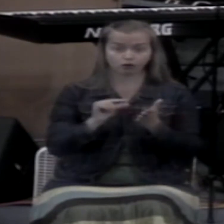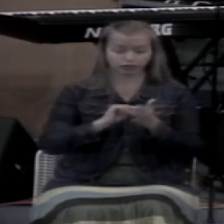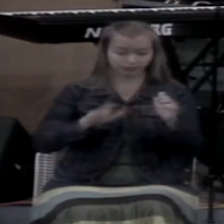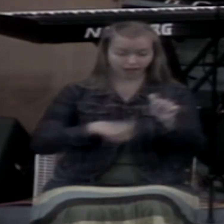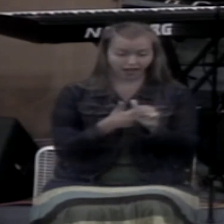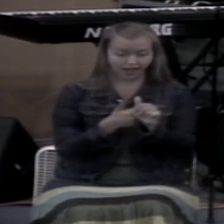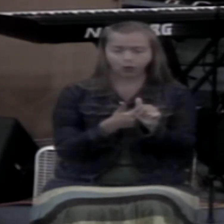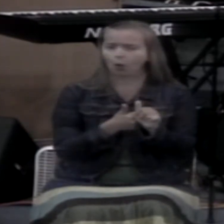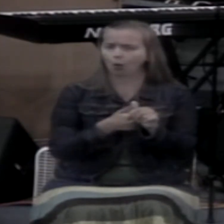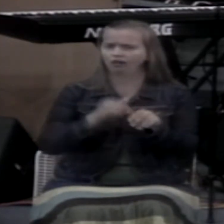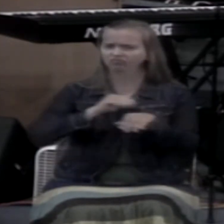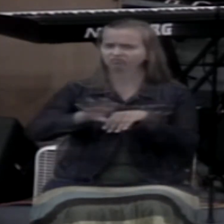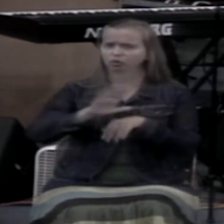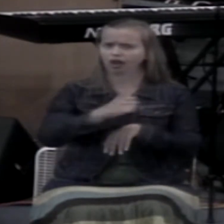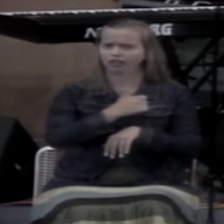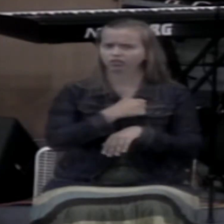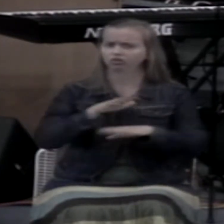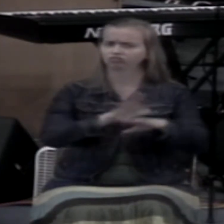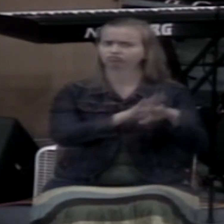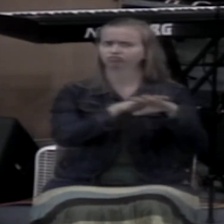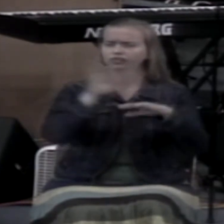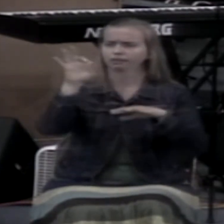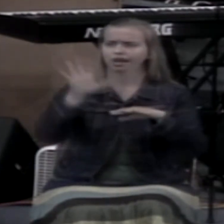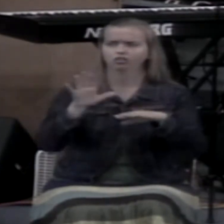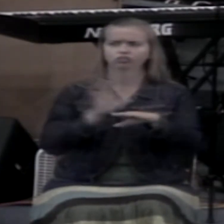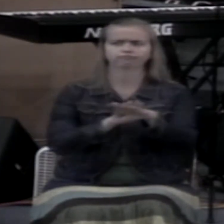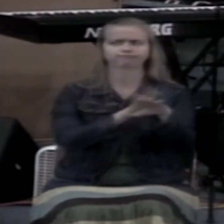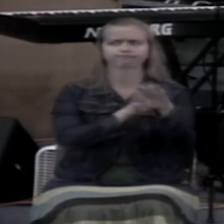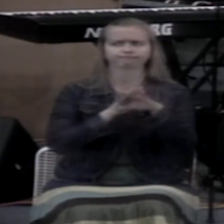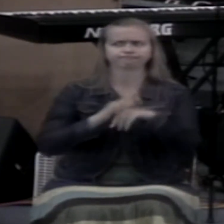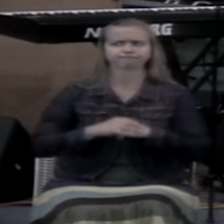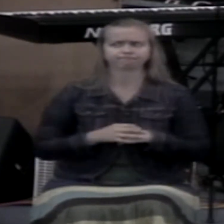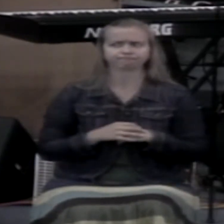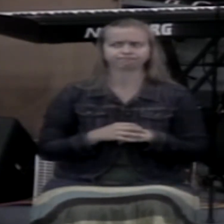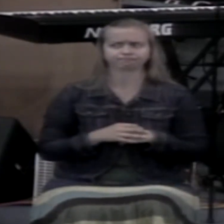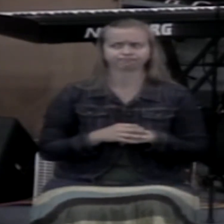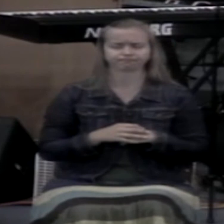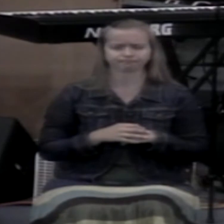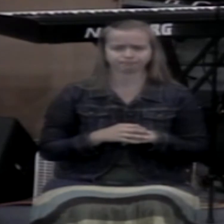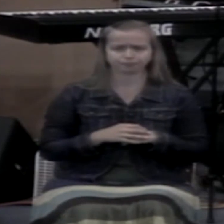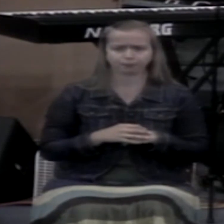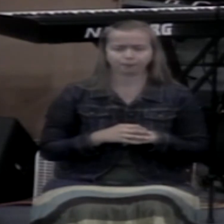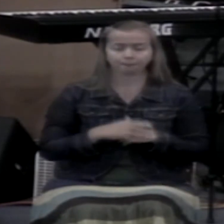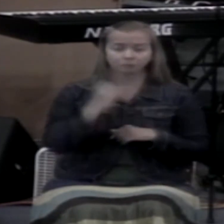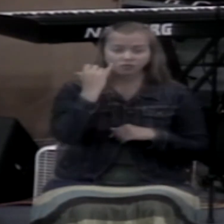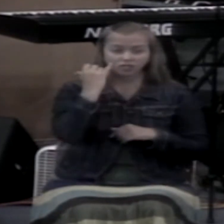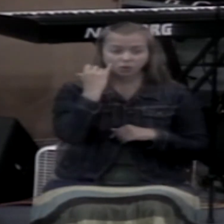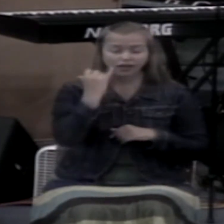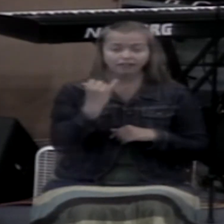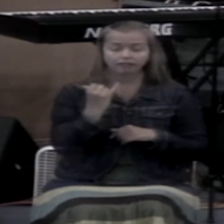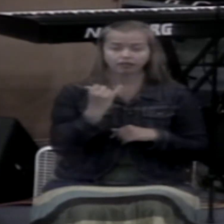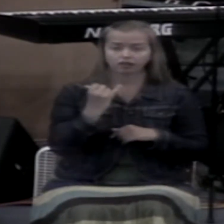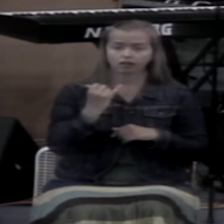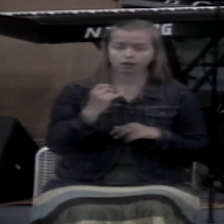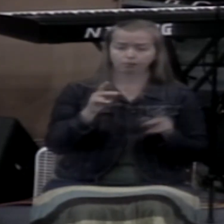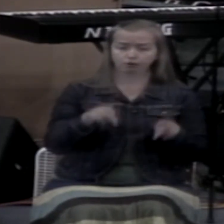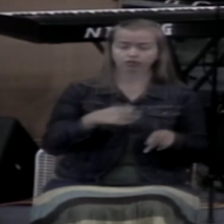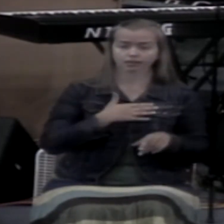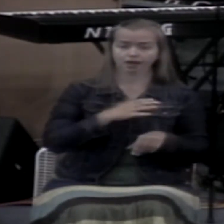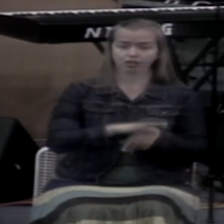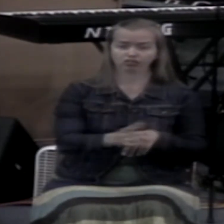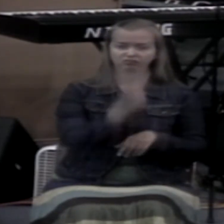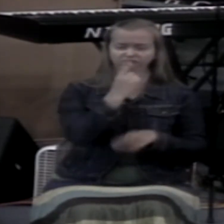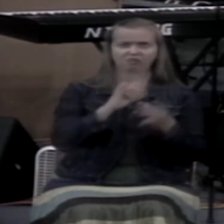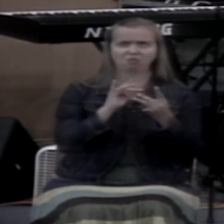remind people of what the Bible says. Let nothing be done through strife or